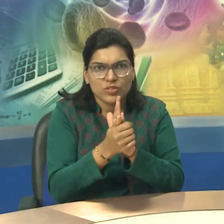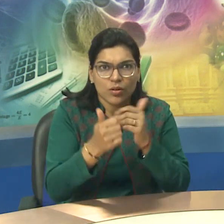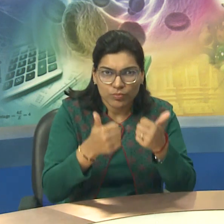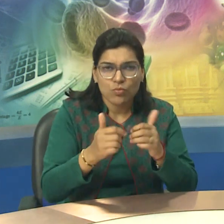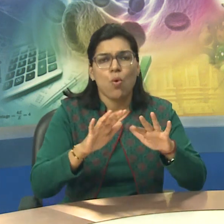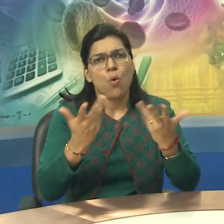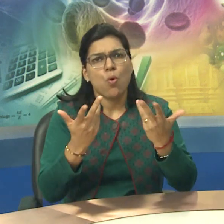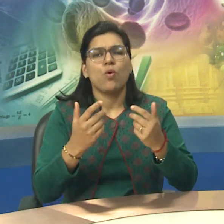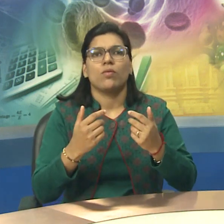area.